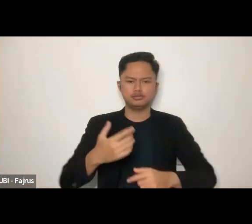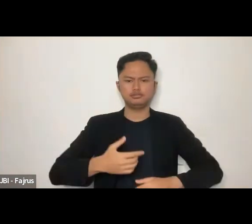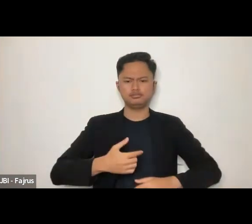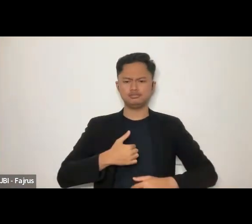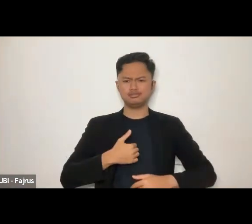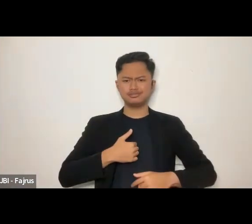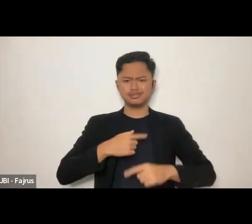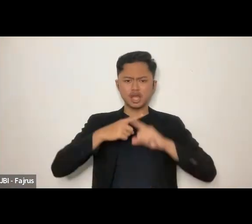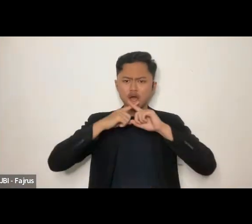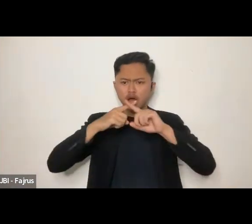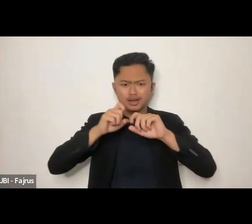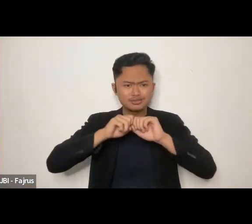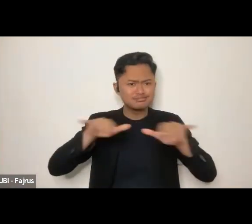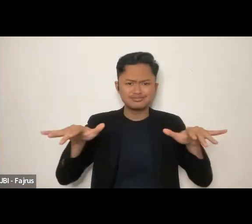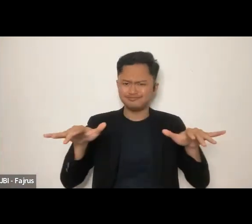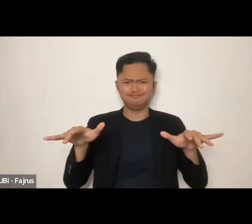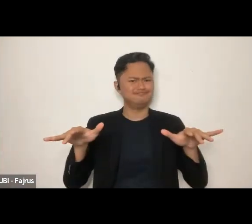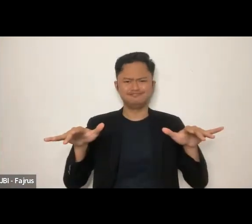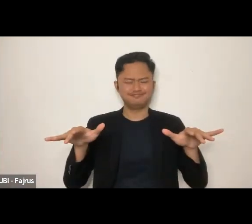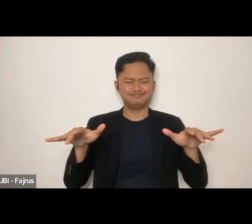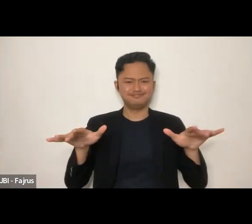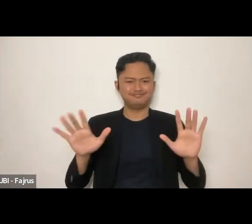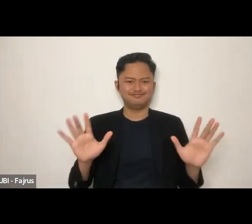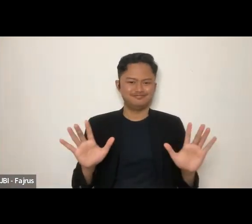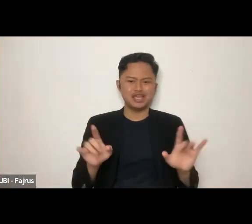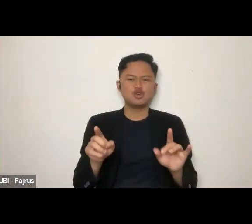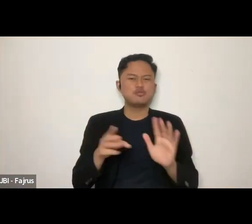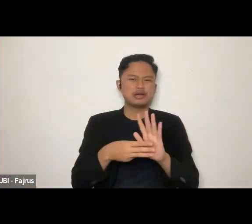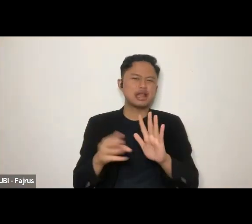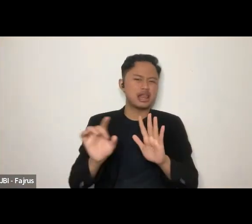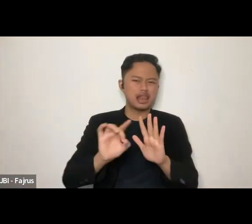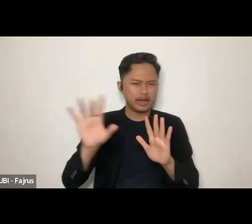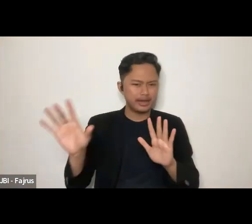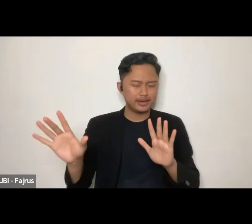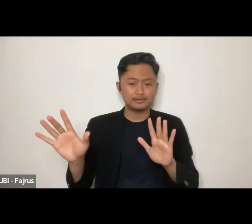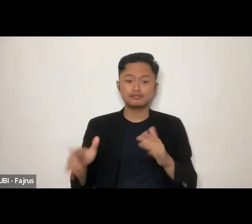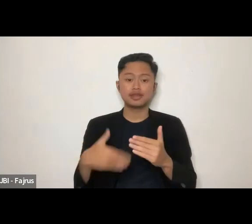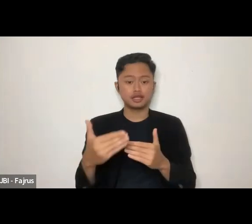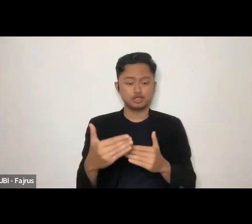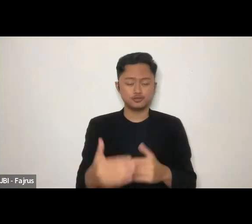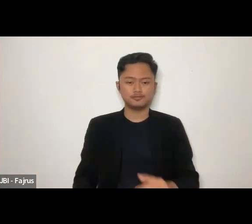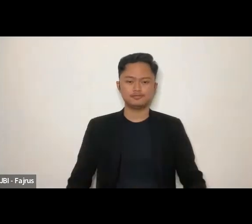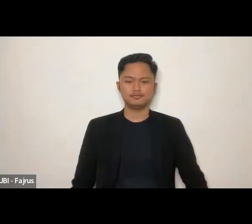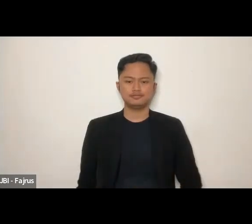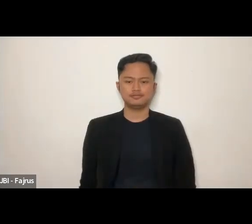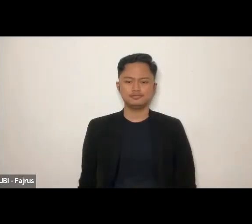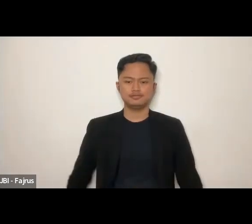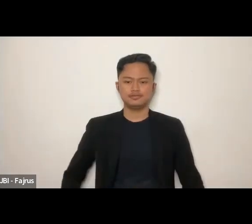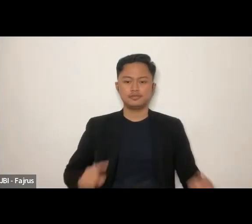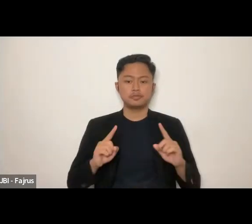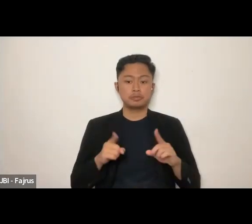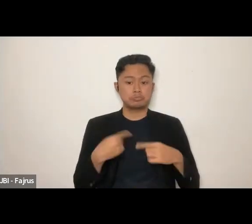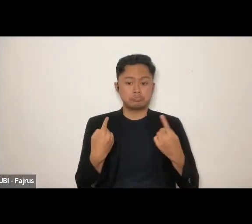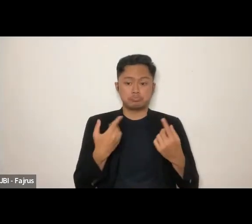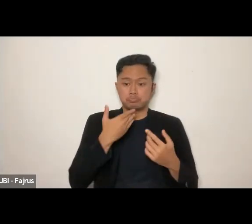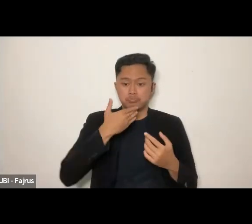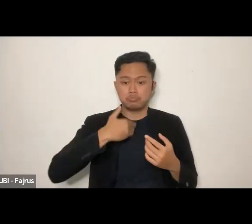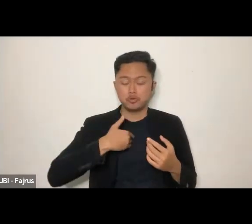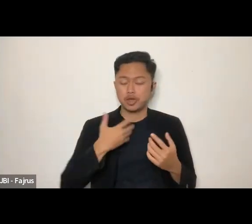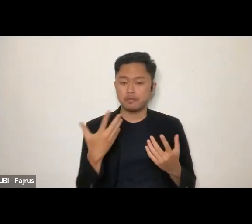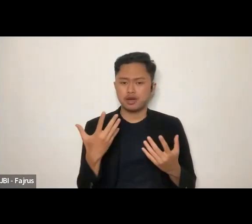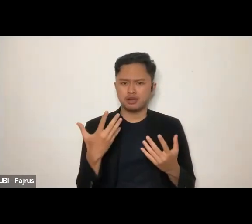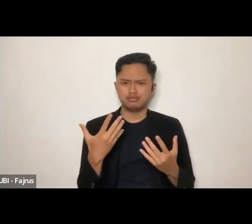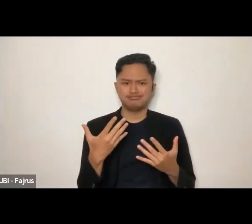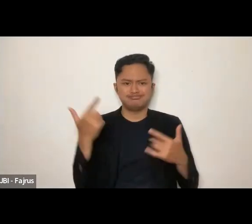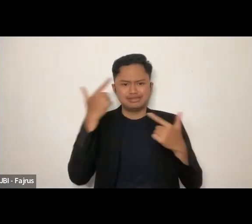spreading hoaxes. That's another thing. Next, we also have, there's no freedom